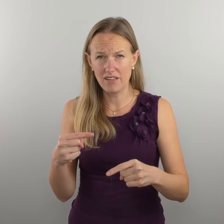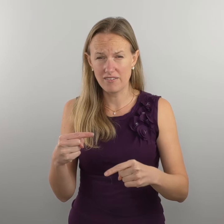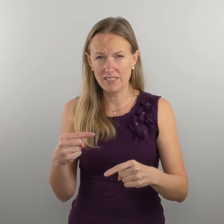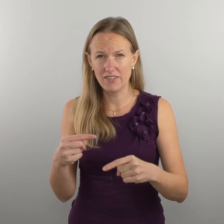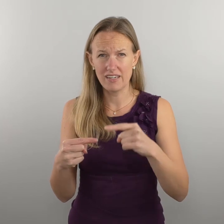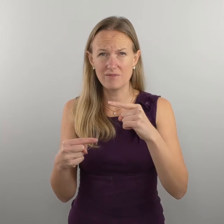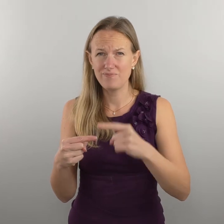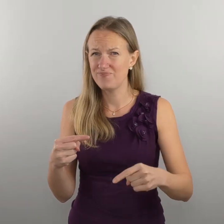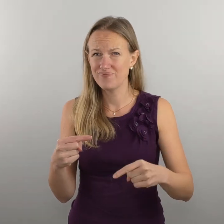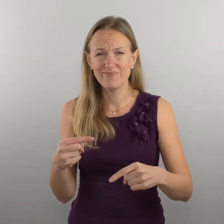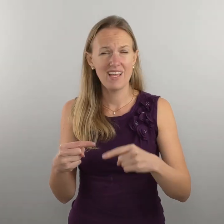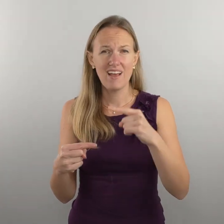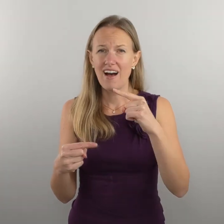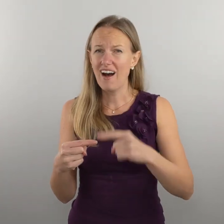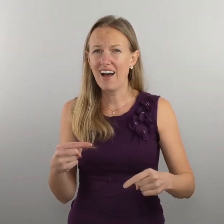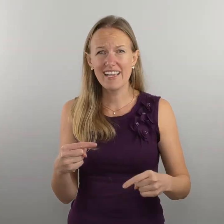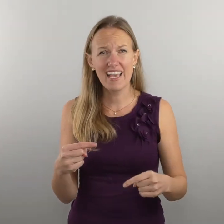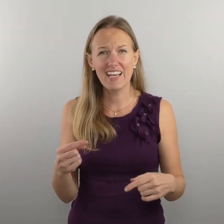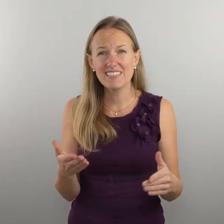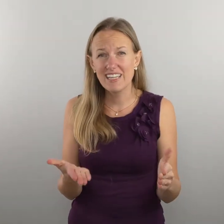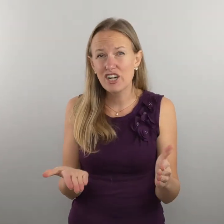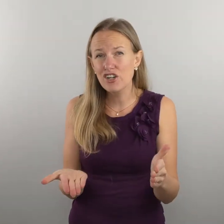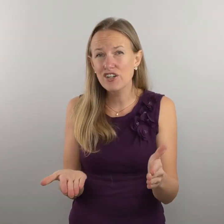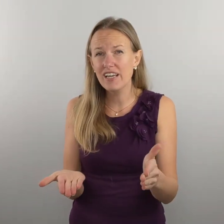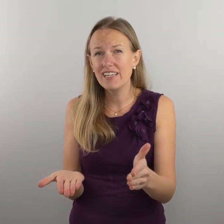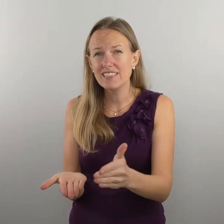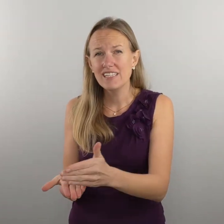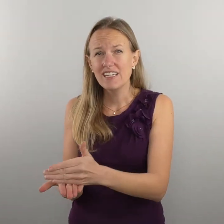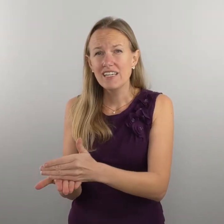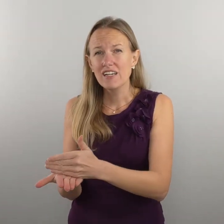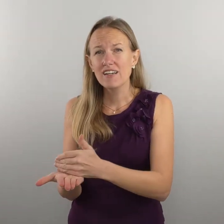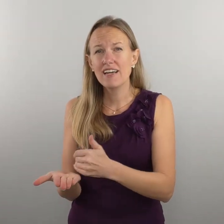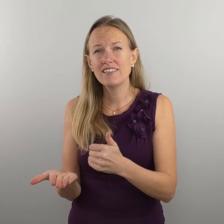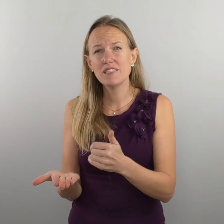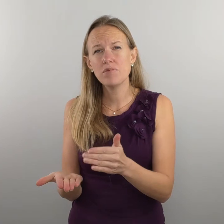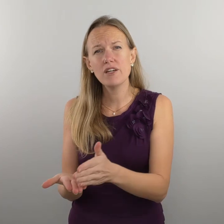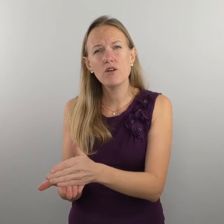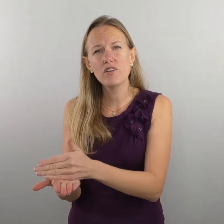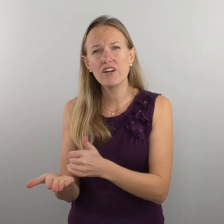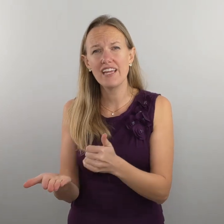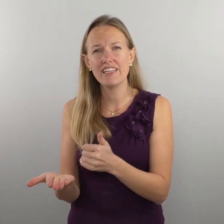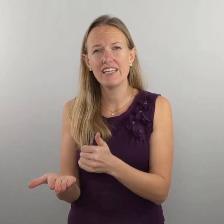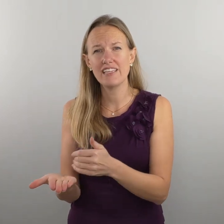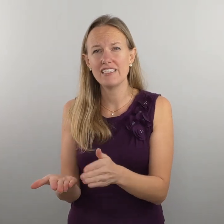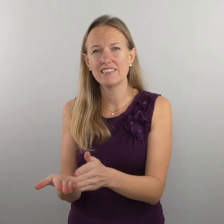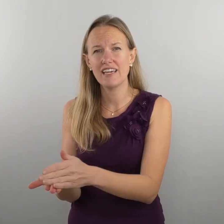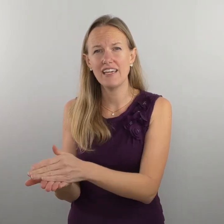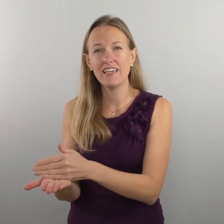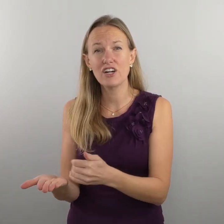index finger. I can't, and then earn it, kind of simply go over your hand like this, okay? And earn